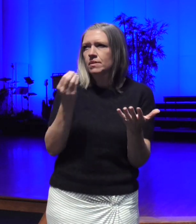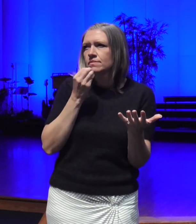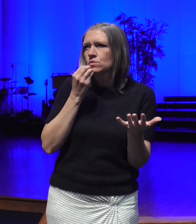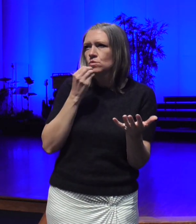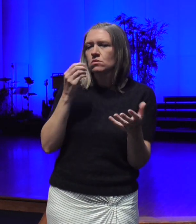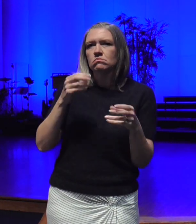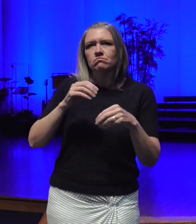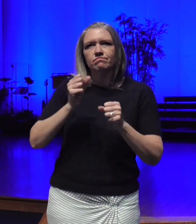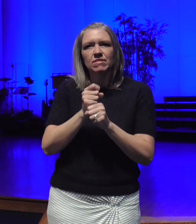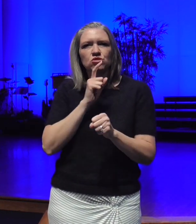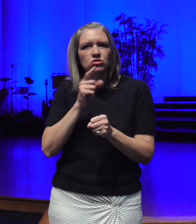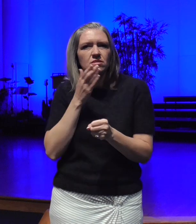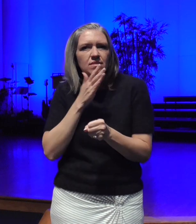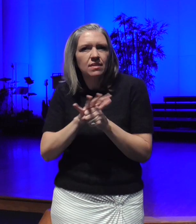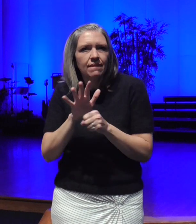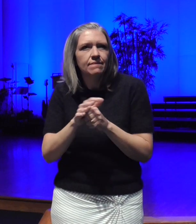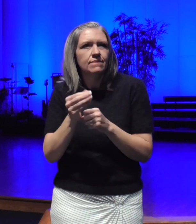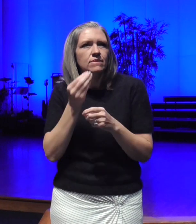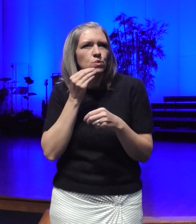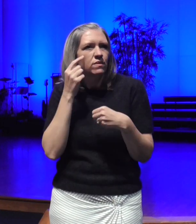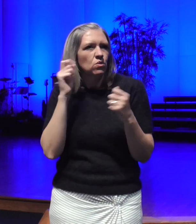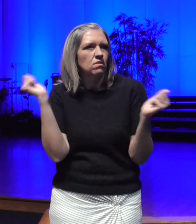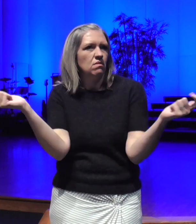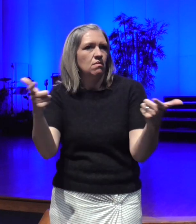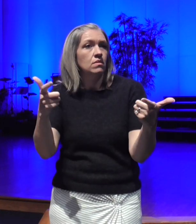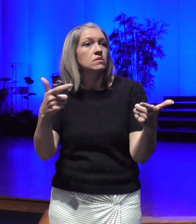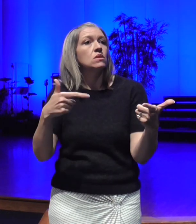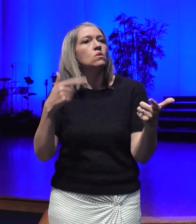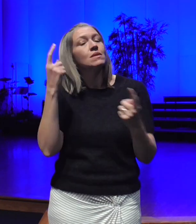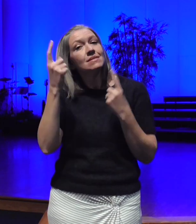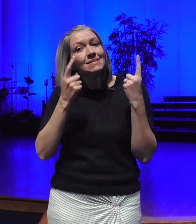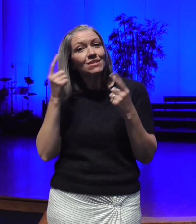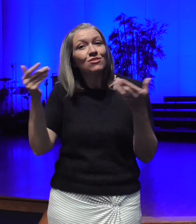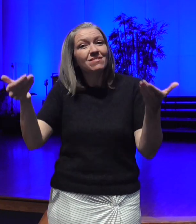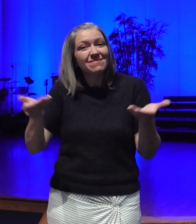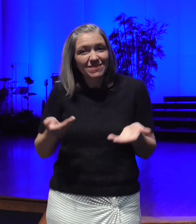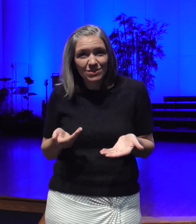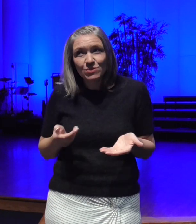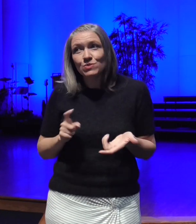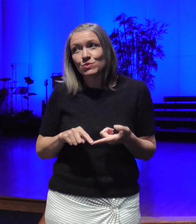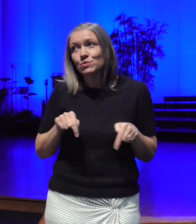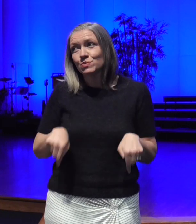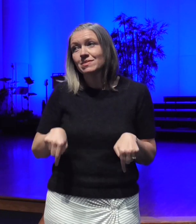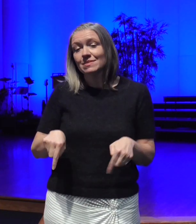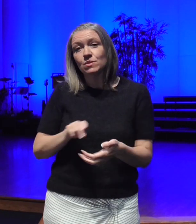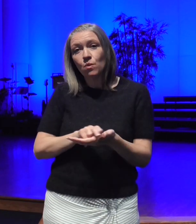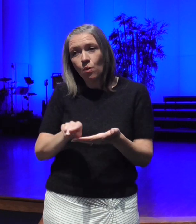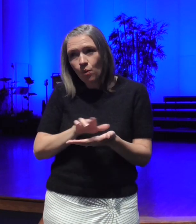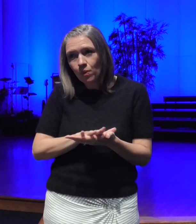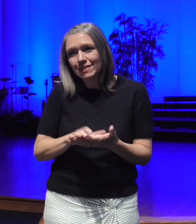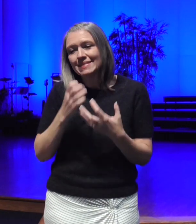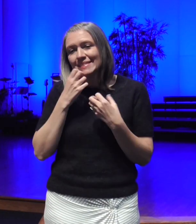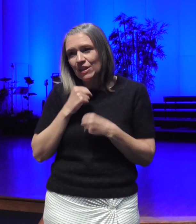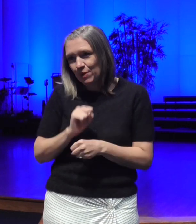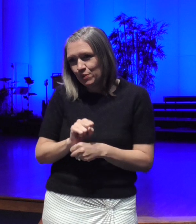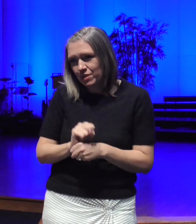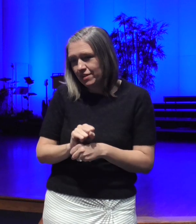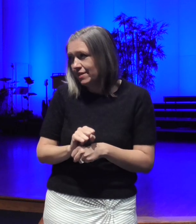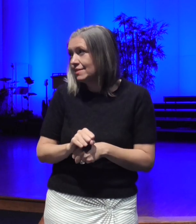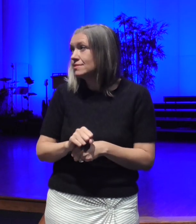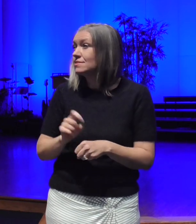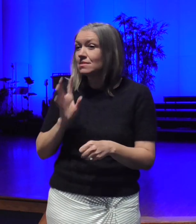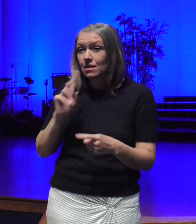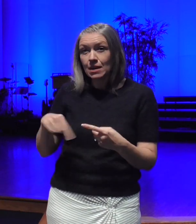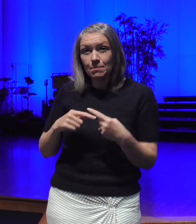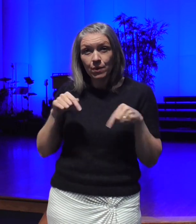for everybody. So please consider this a call and an invitation to join us for this holy sacred work. And speaking of holy sacred work,